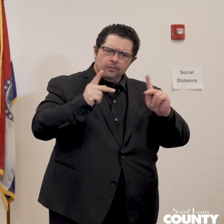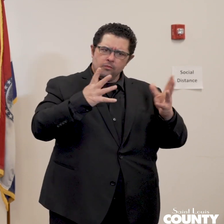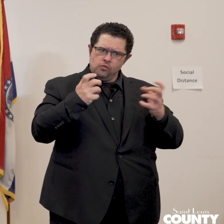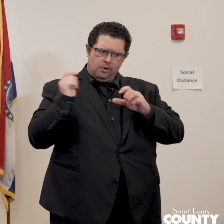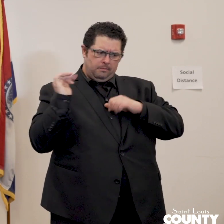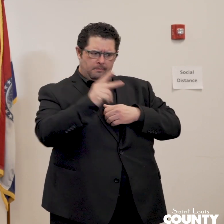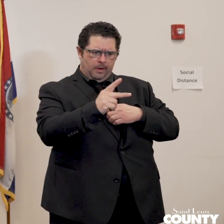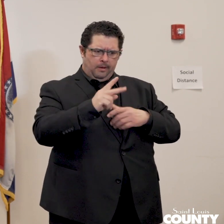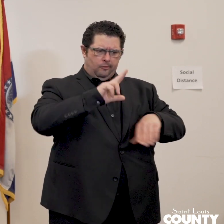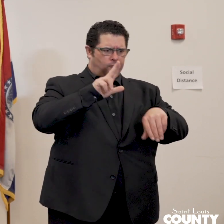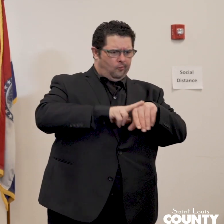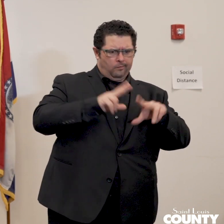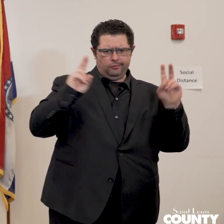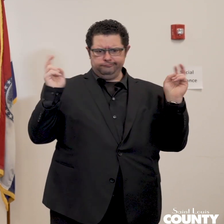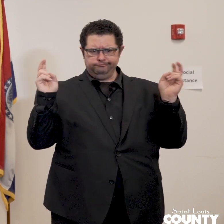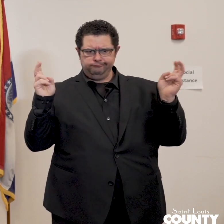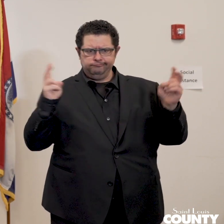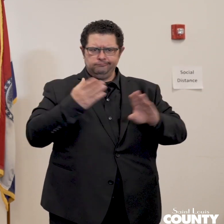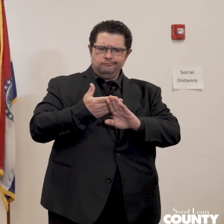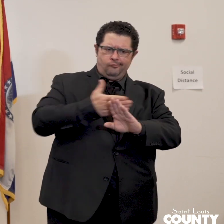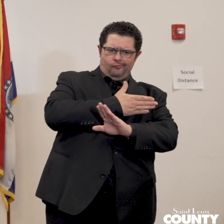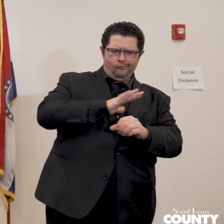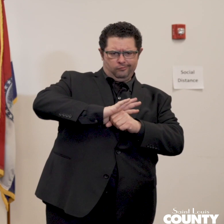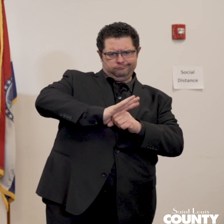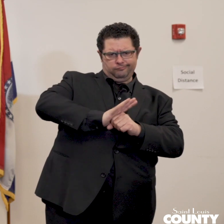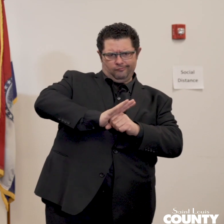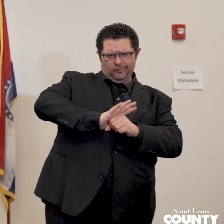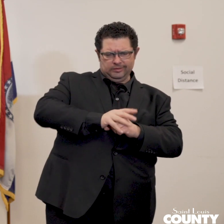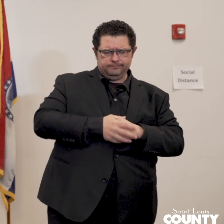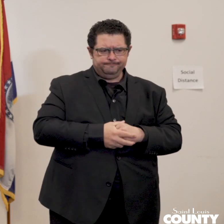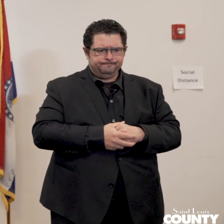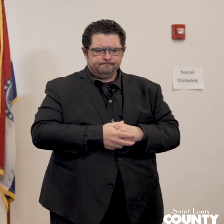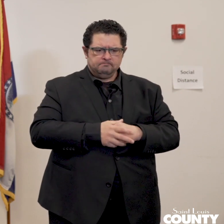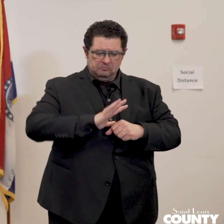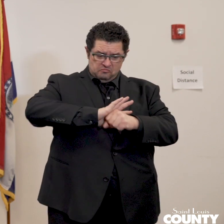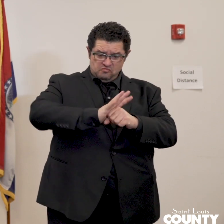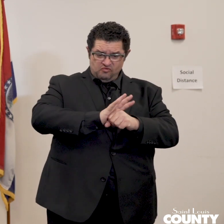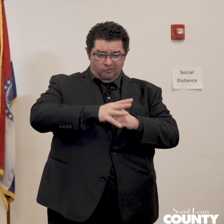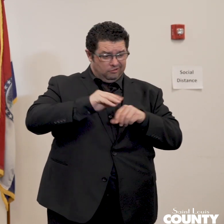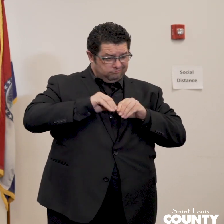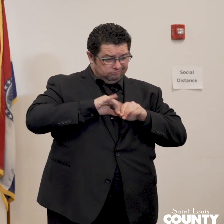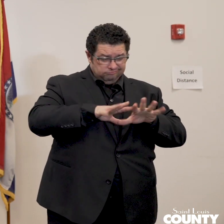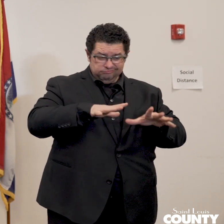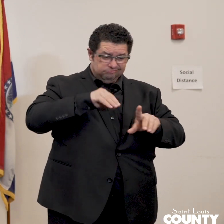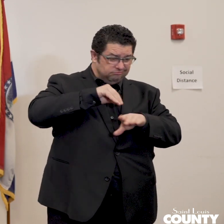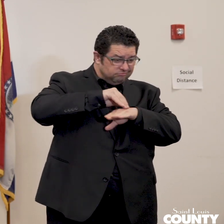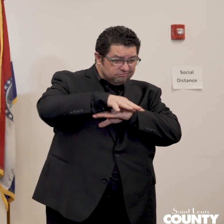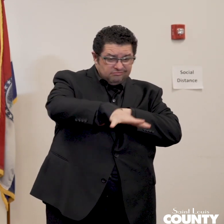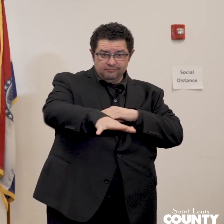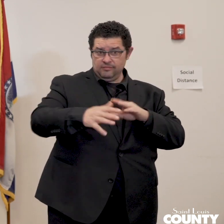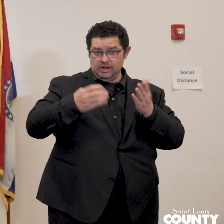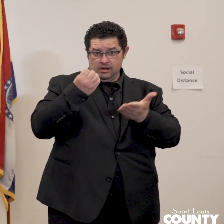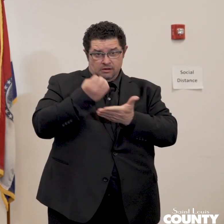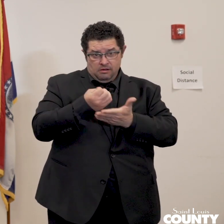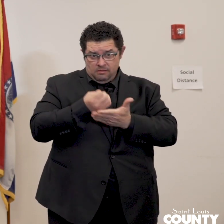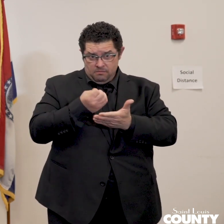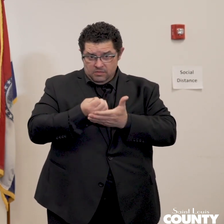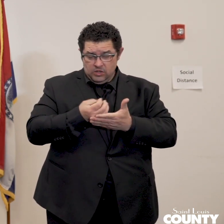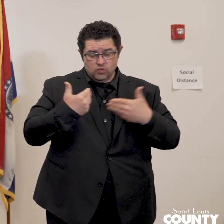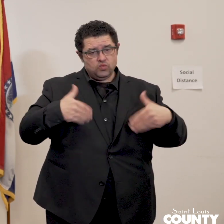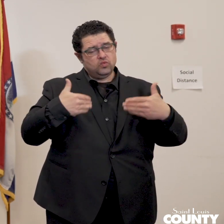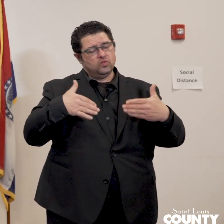This pandemic has taken a devastating toll on our economy, and we are in discussions right now about what a gradual reopening would look